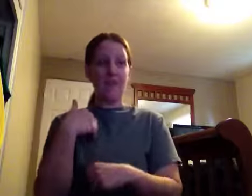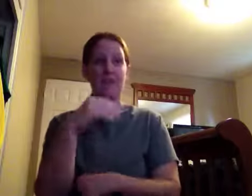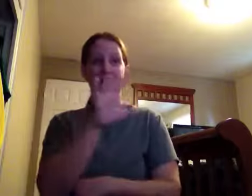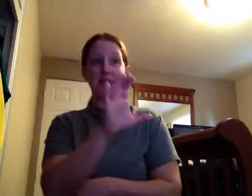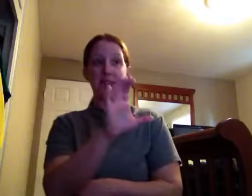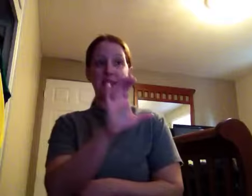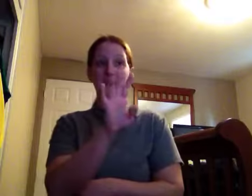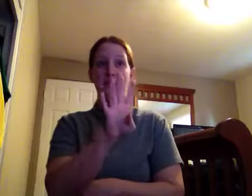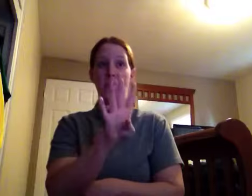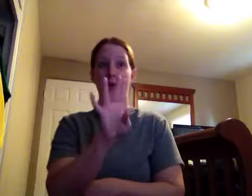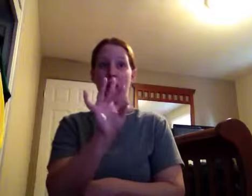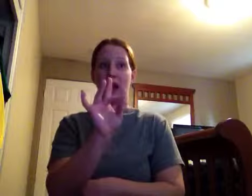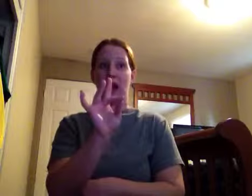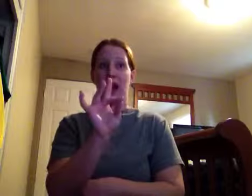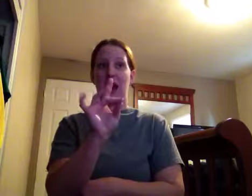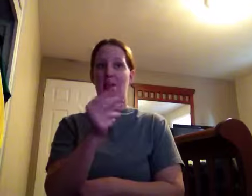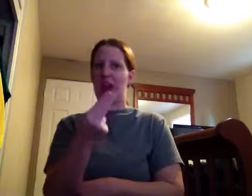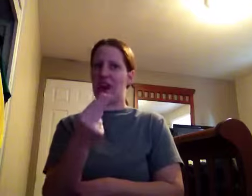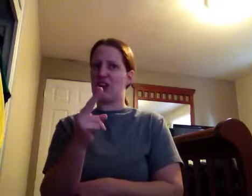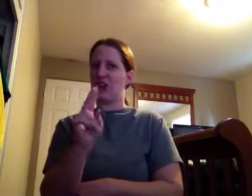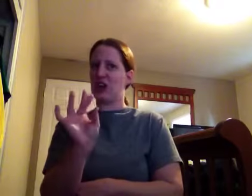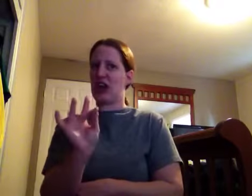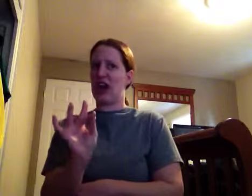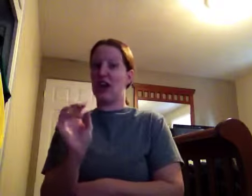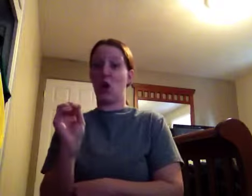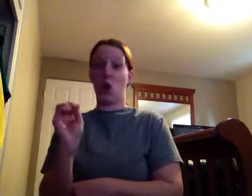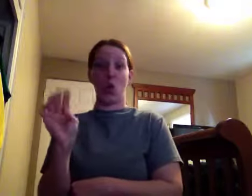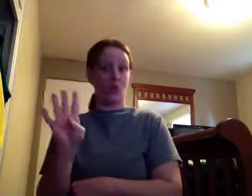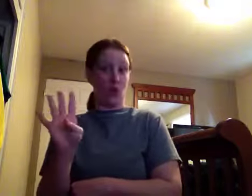C4H8O4? So, these are possible